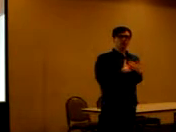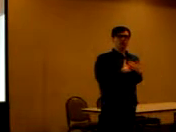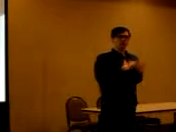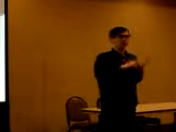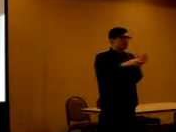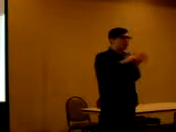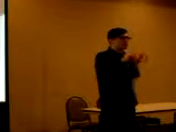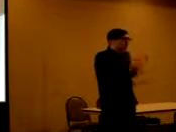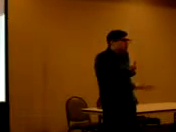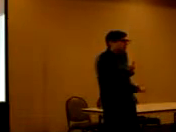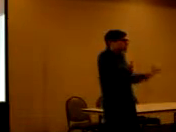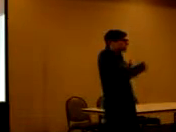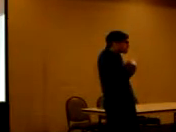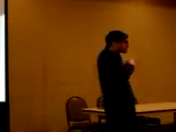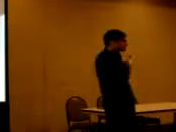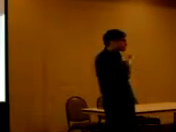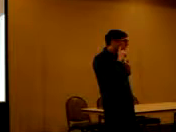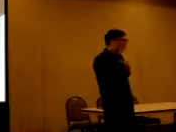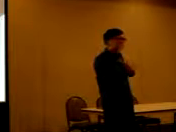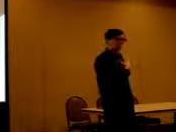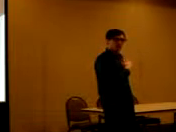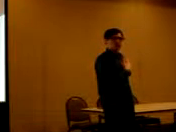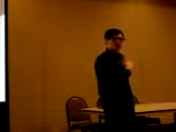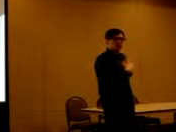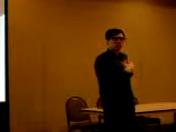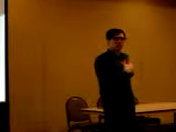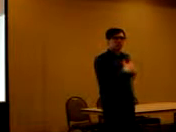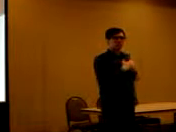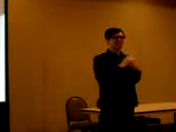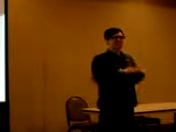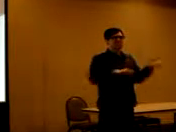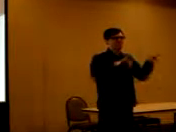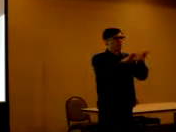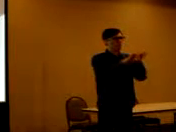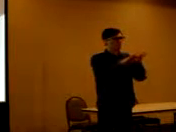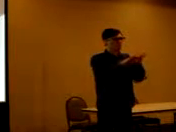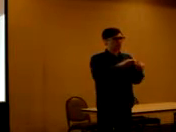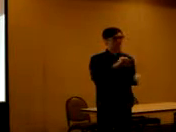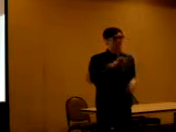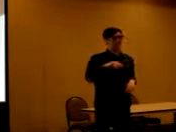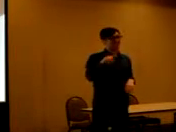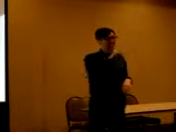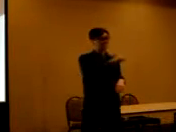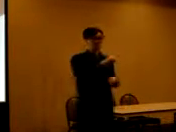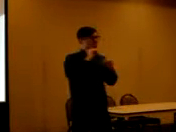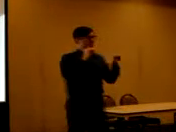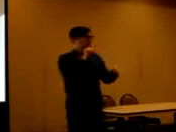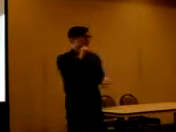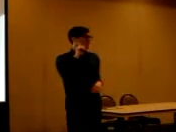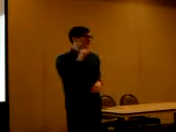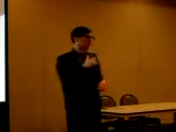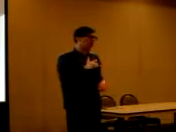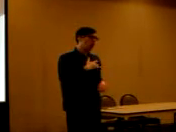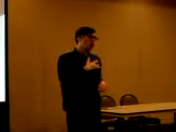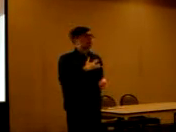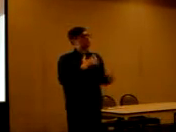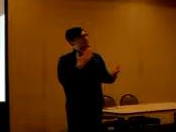heart. So they really care for the deaf. That's important. If you don't have a